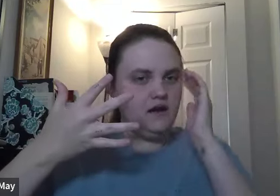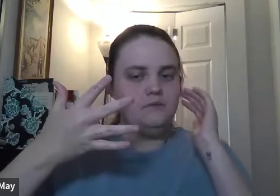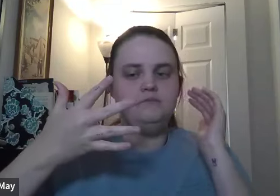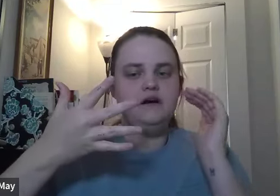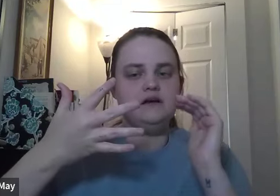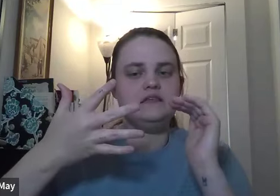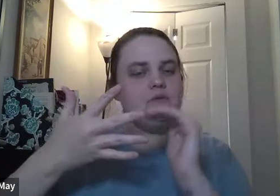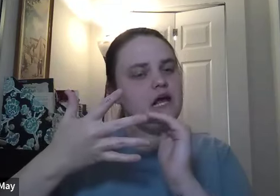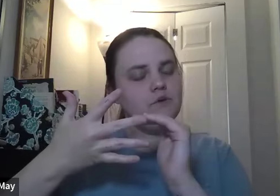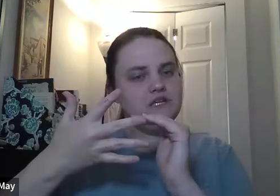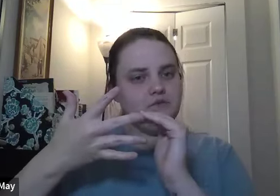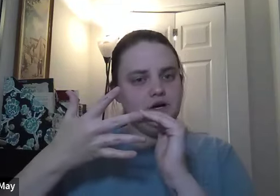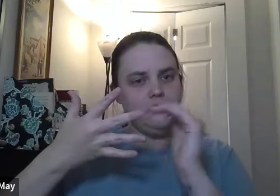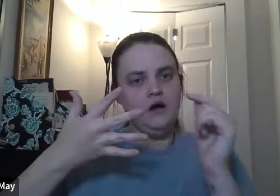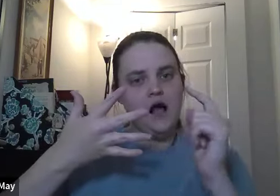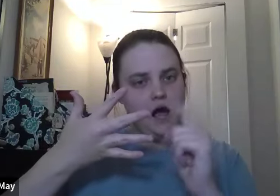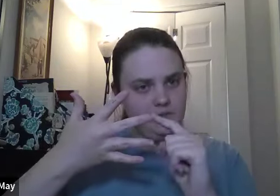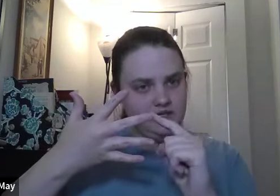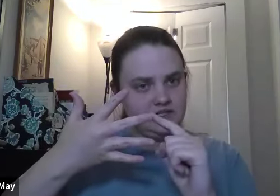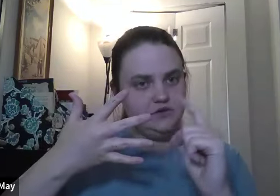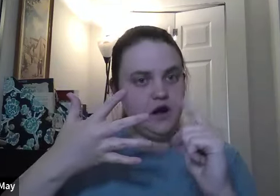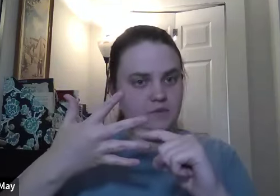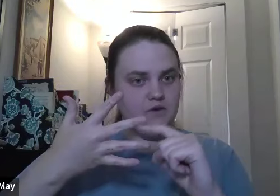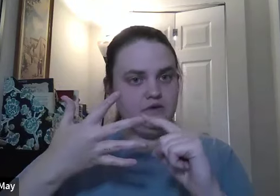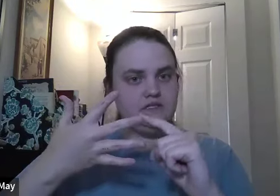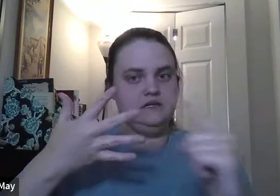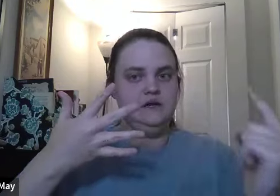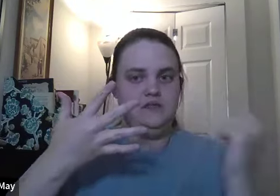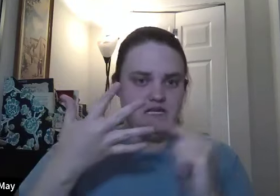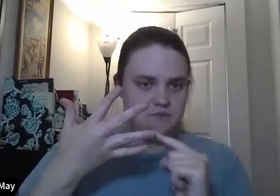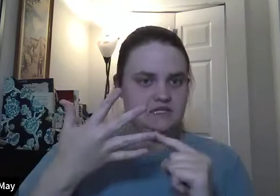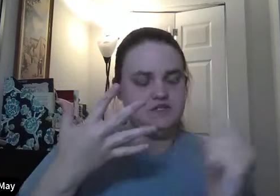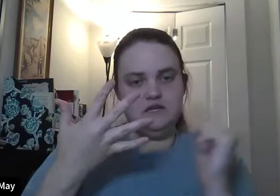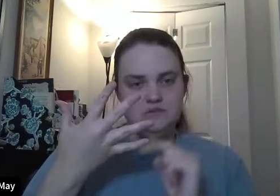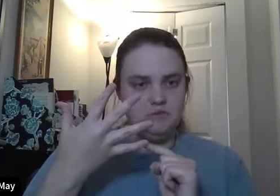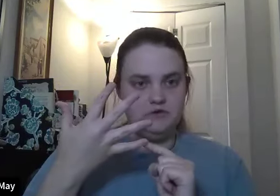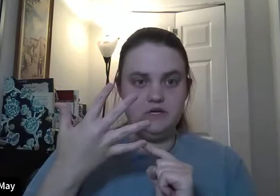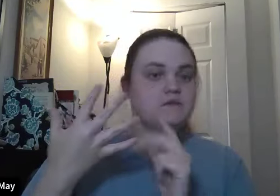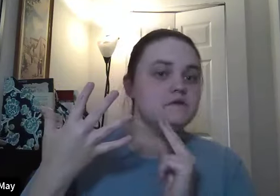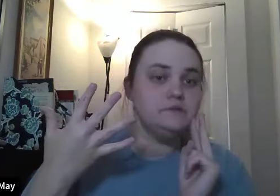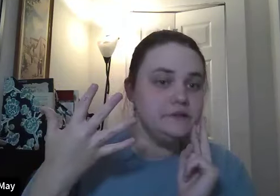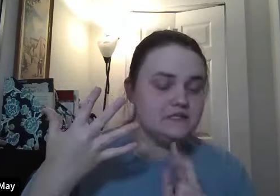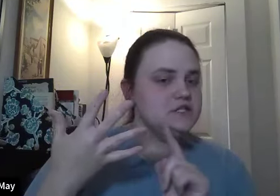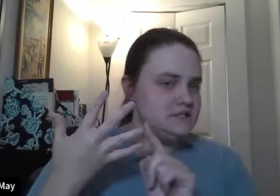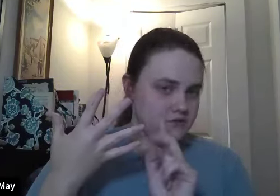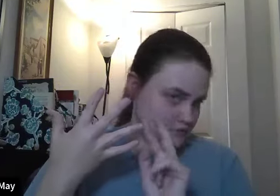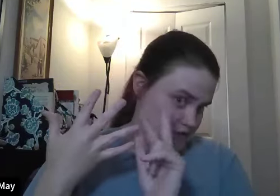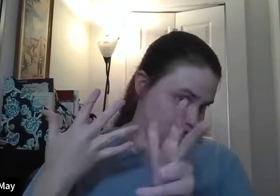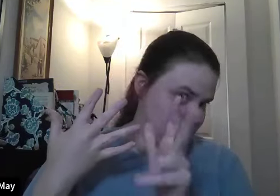and because that way it helps everyone know I'm the big sister, I'm the oldest, then it's my sister, then it's my brother. Even though they're twins, she's still 3 minutes older. So I'm